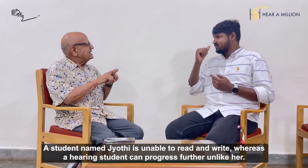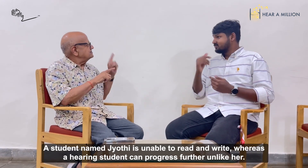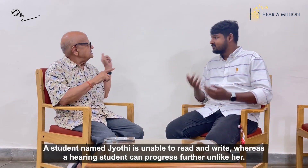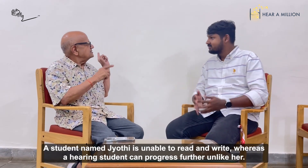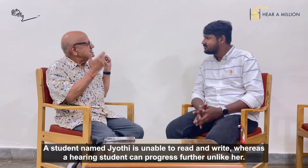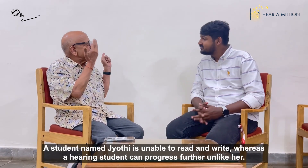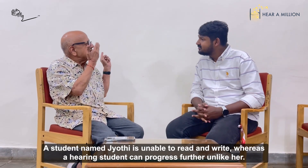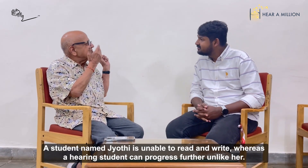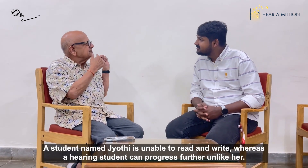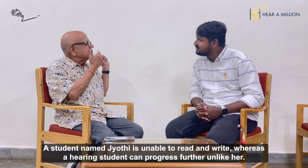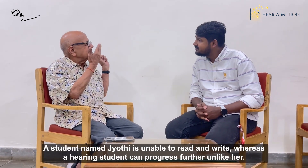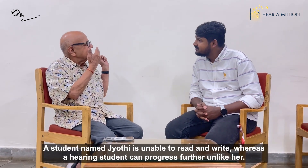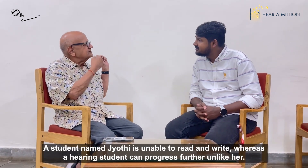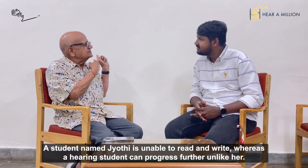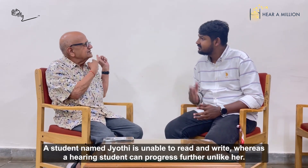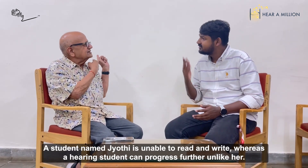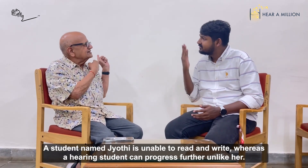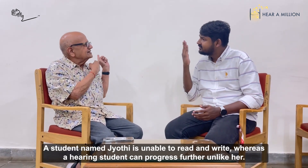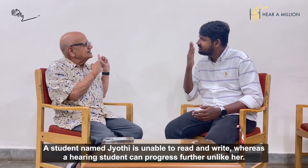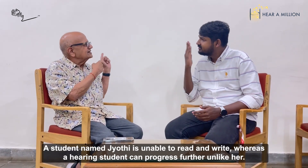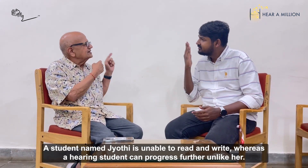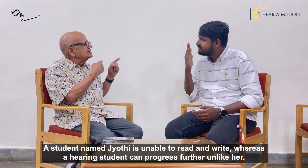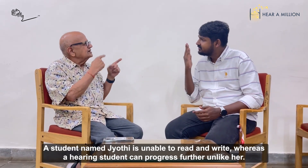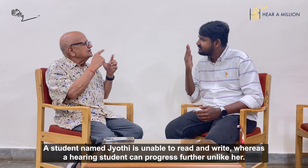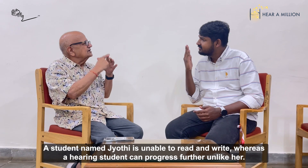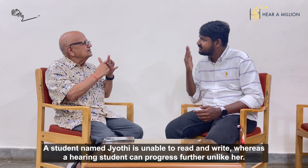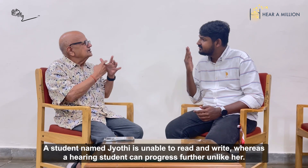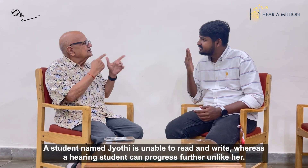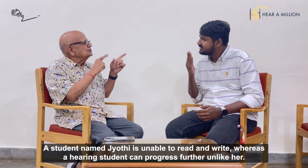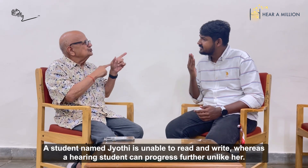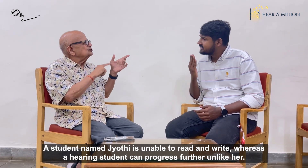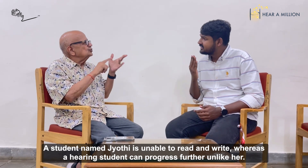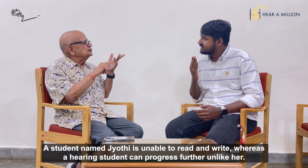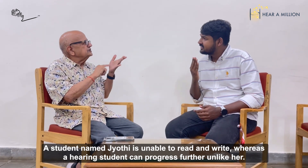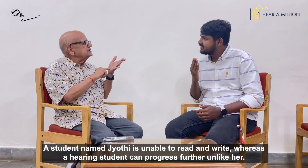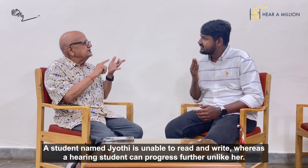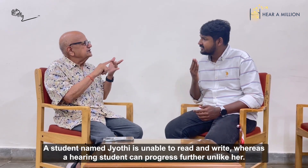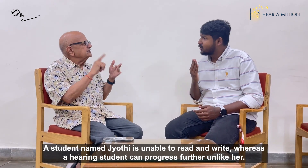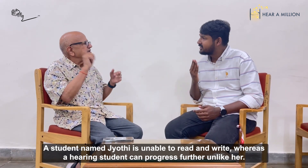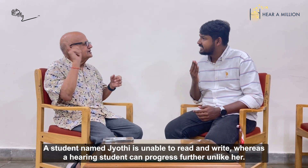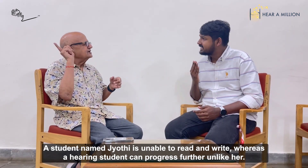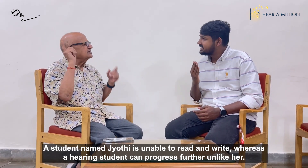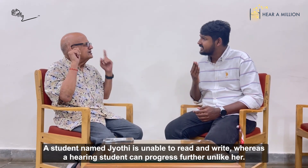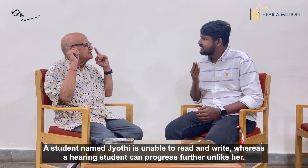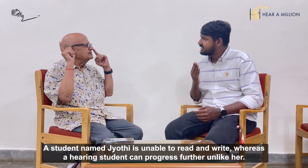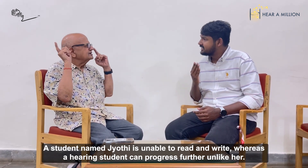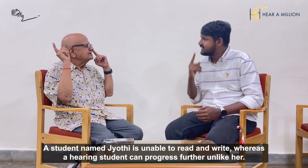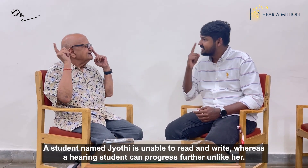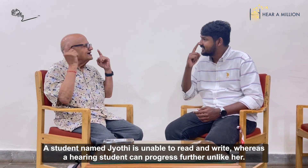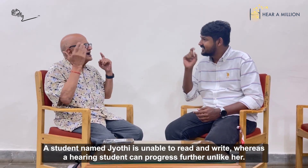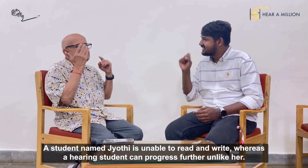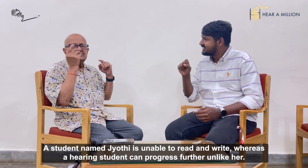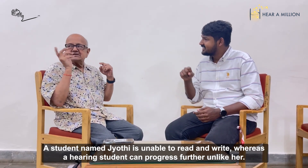See now, a student named Jyoti is unable to read and write, whereas a hearing student can progress further unlike